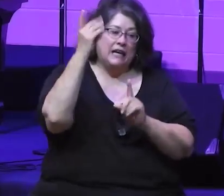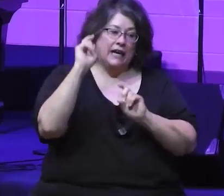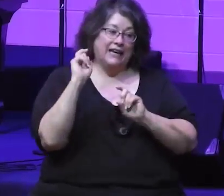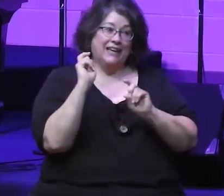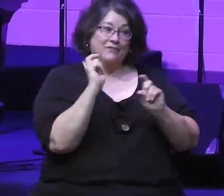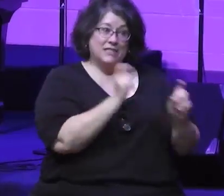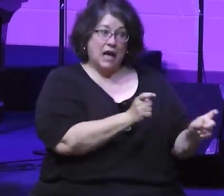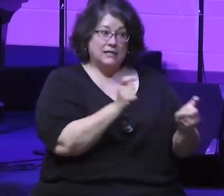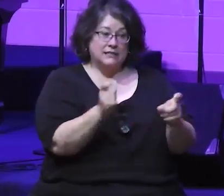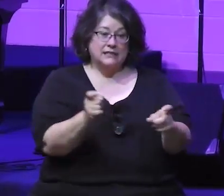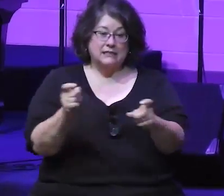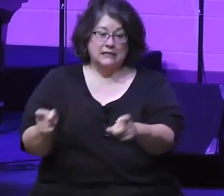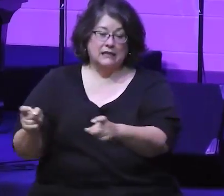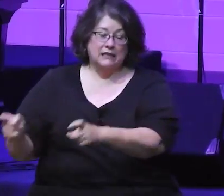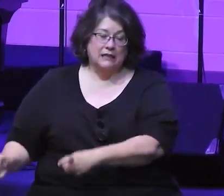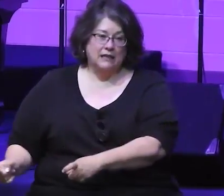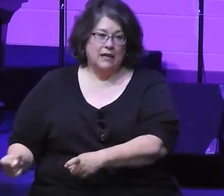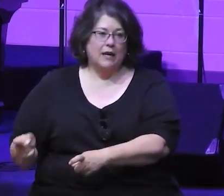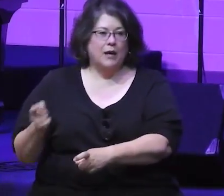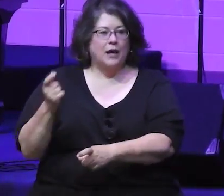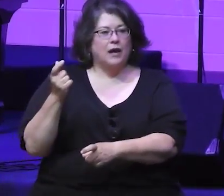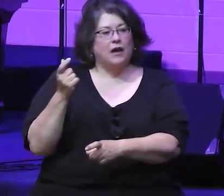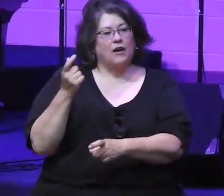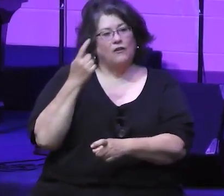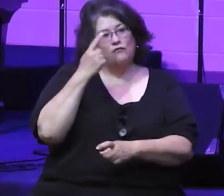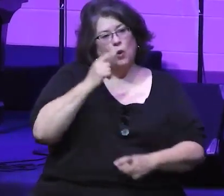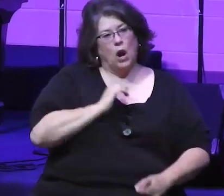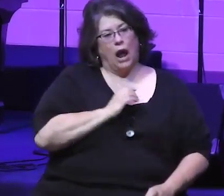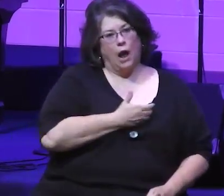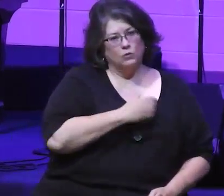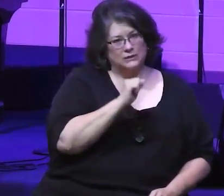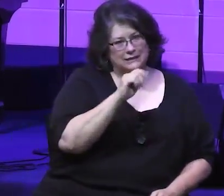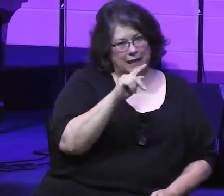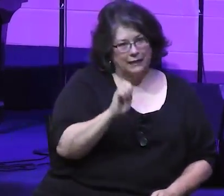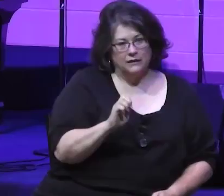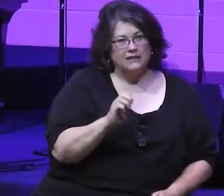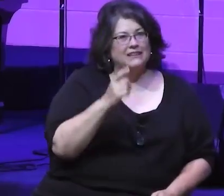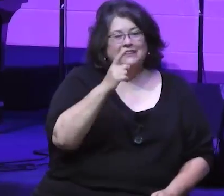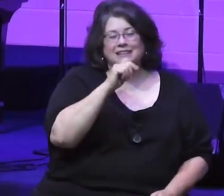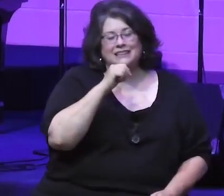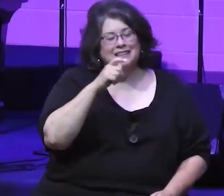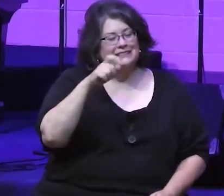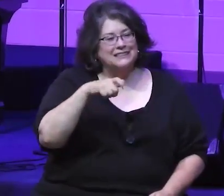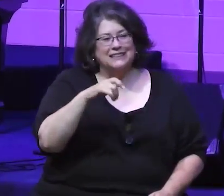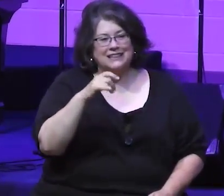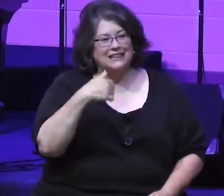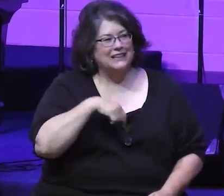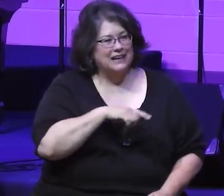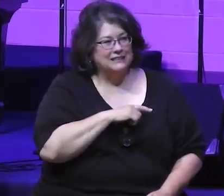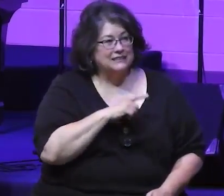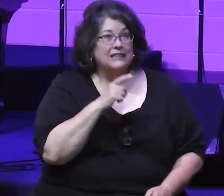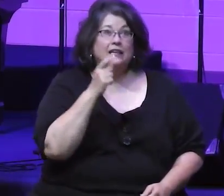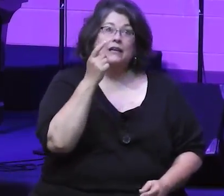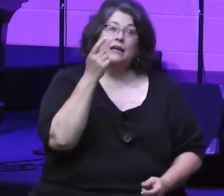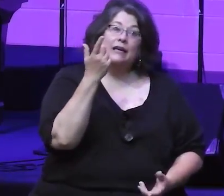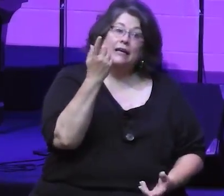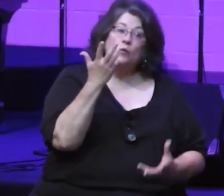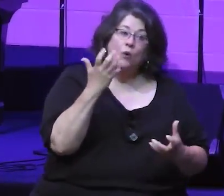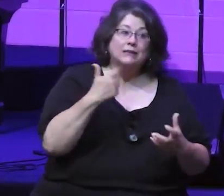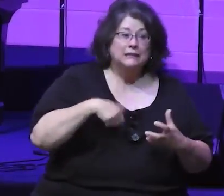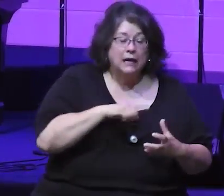because he can do it so much more efficiently without us. Thank you. And God does not need us. He wants our co-participation with